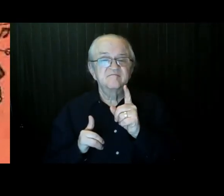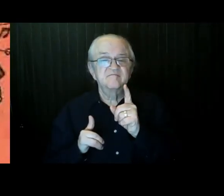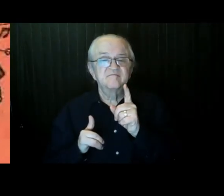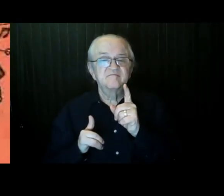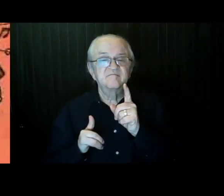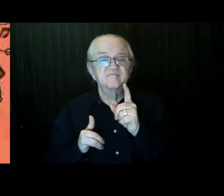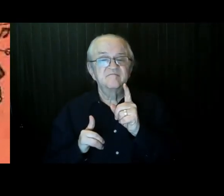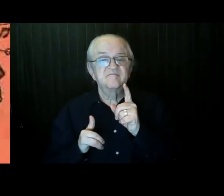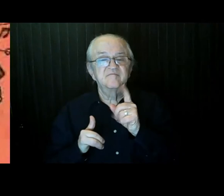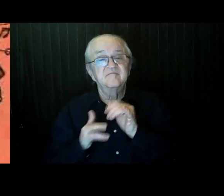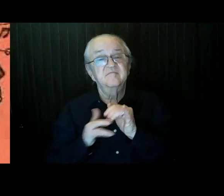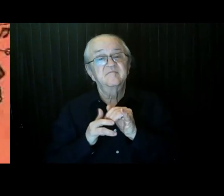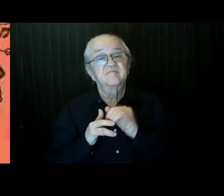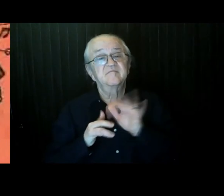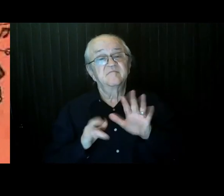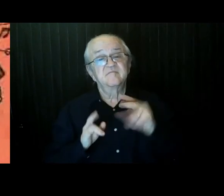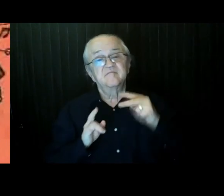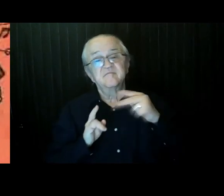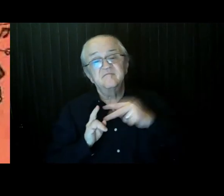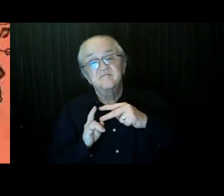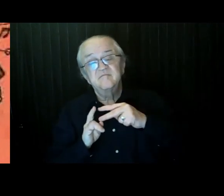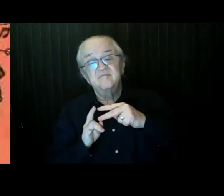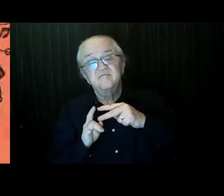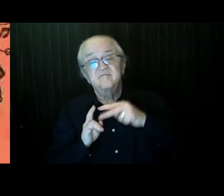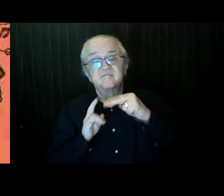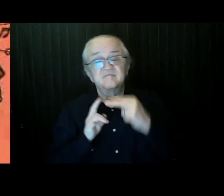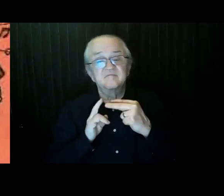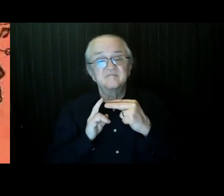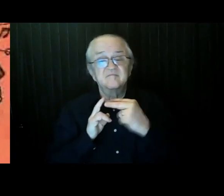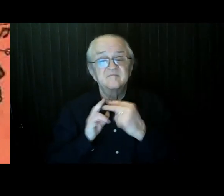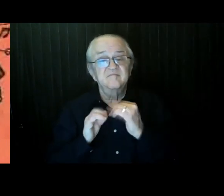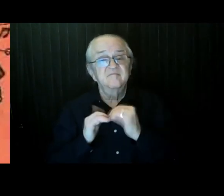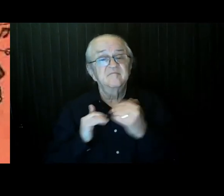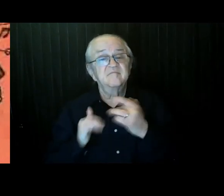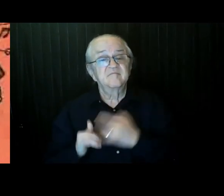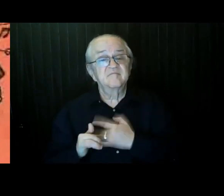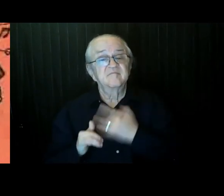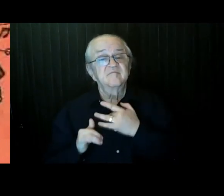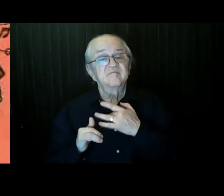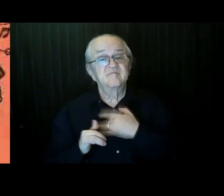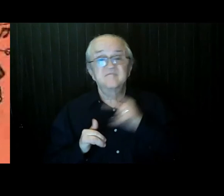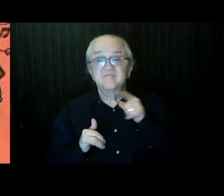It's just your point of view. How does it feel to you?